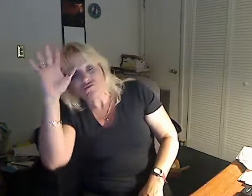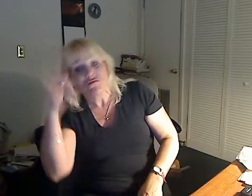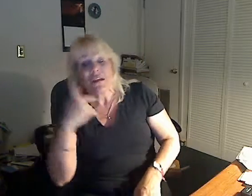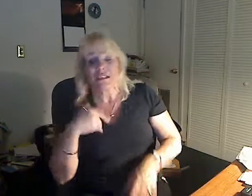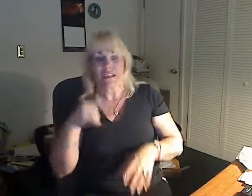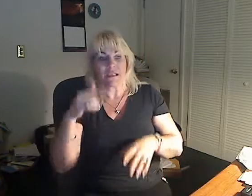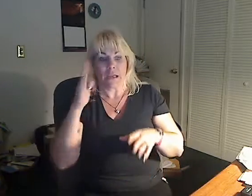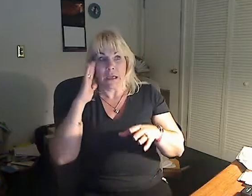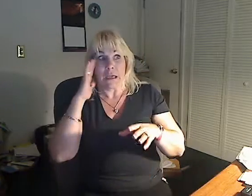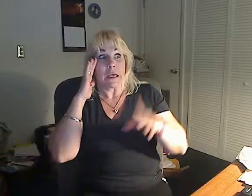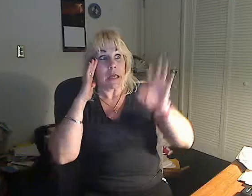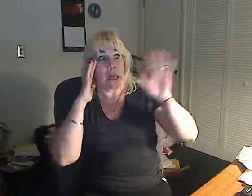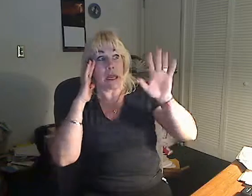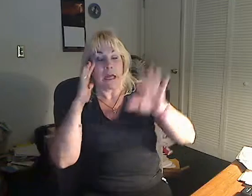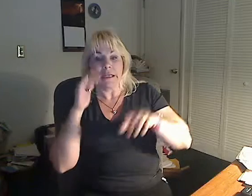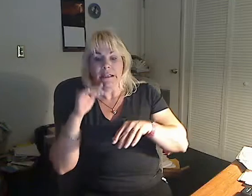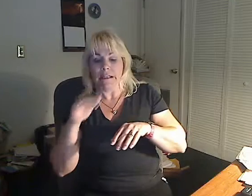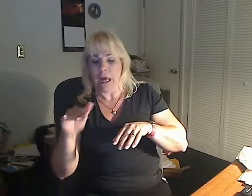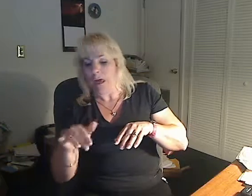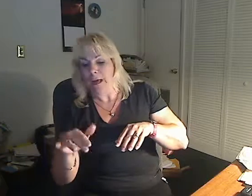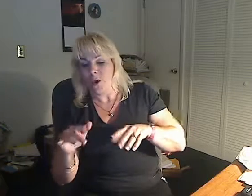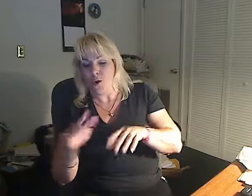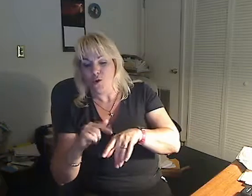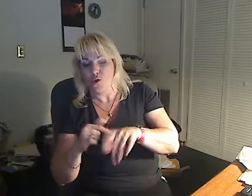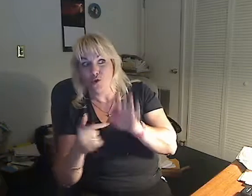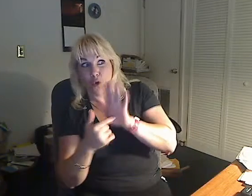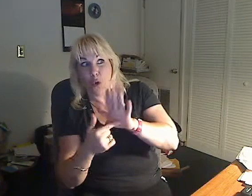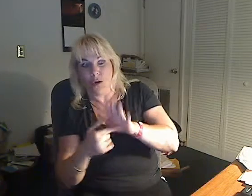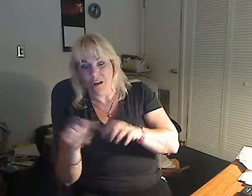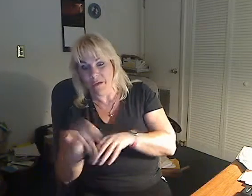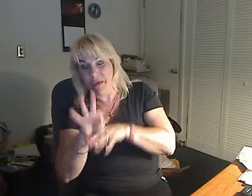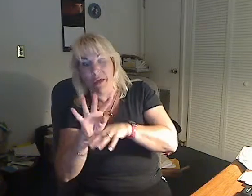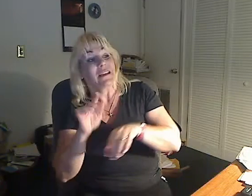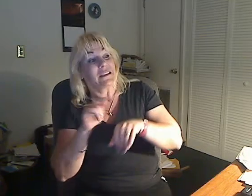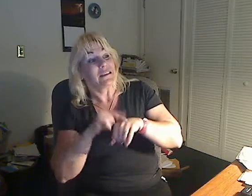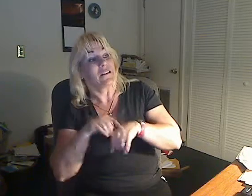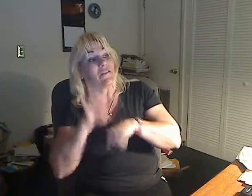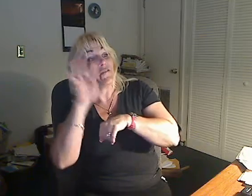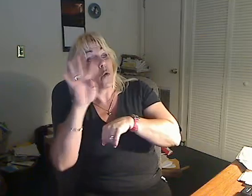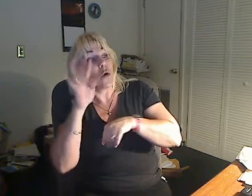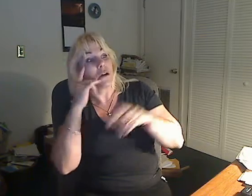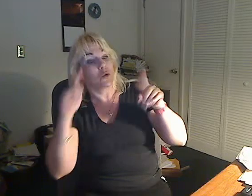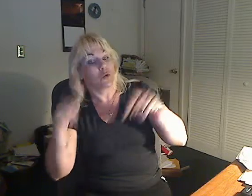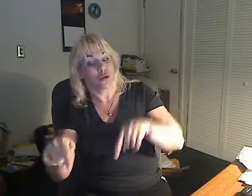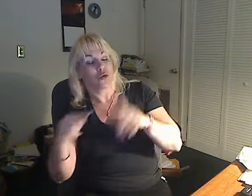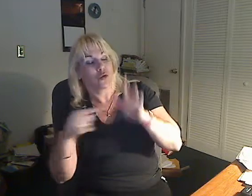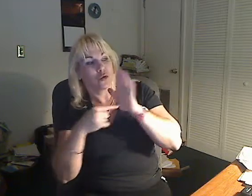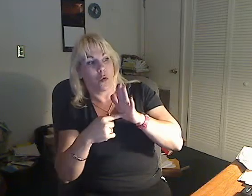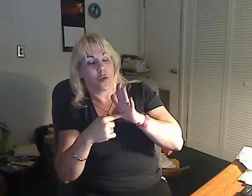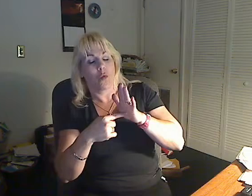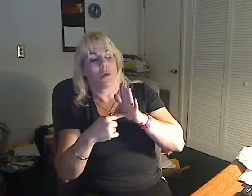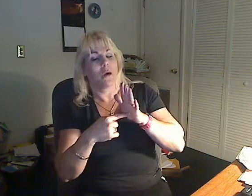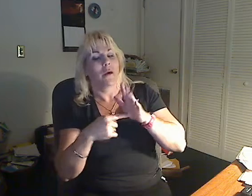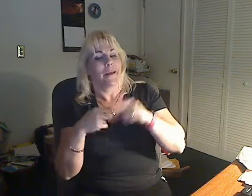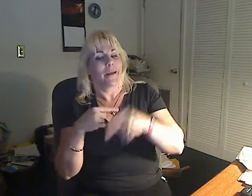its attention, and its little fin came up. And so there's a lot of dangers with scuba diving. It's beautiful, but you also have to know the